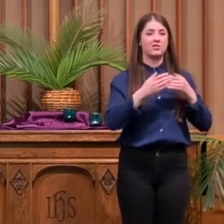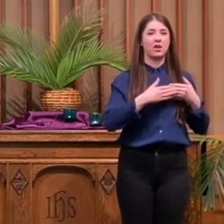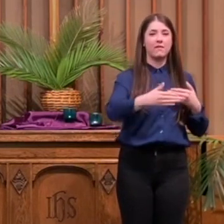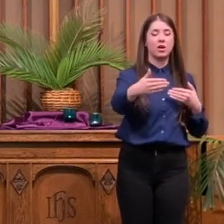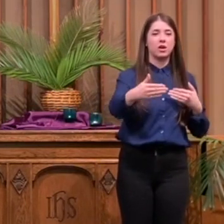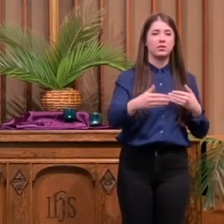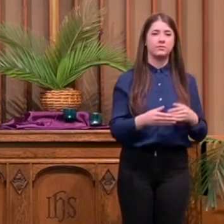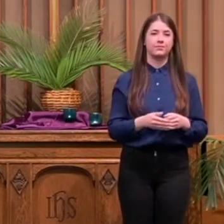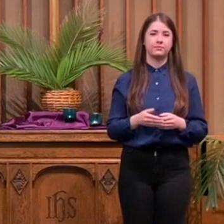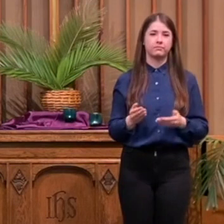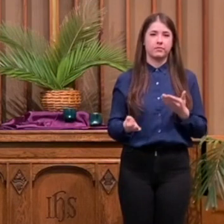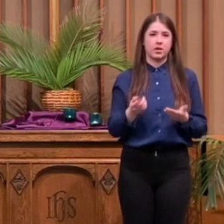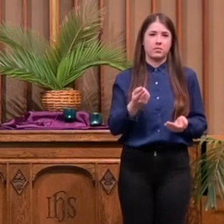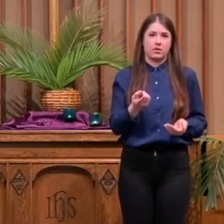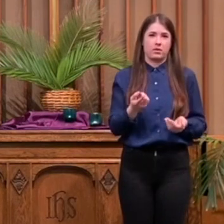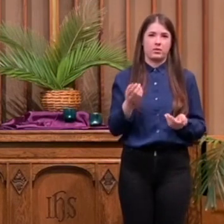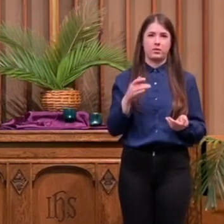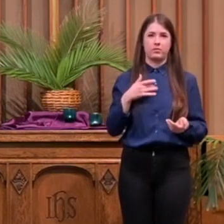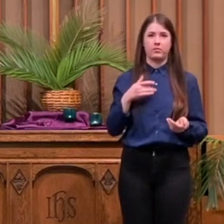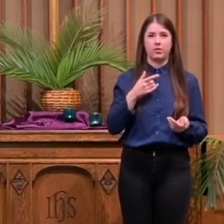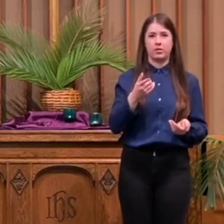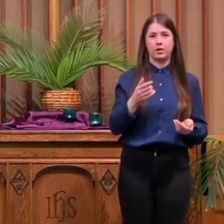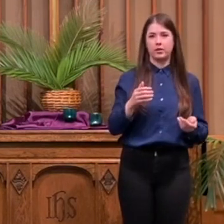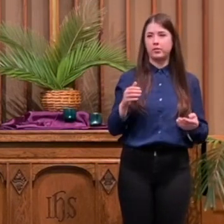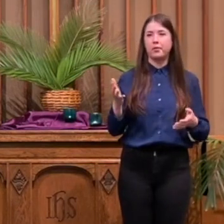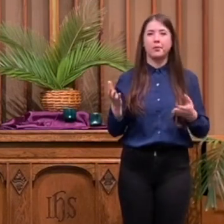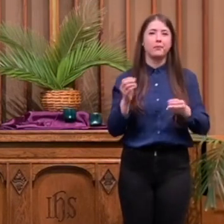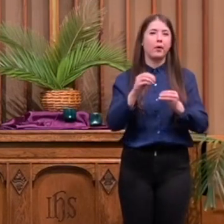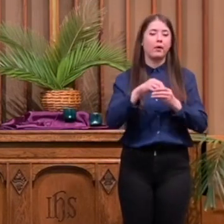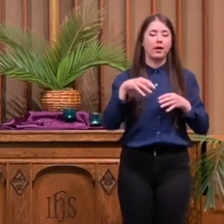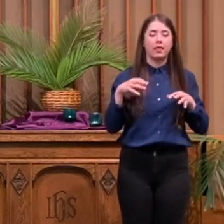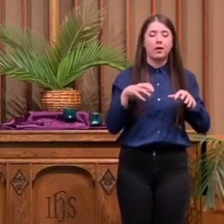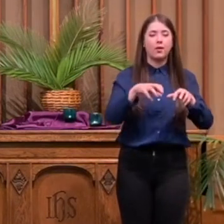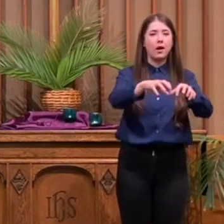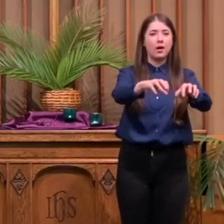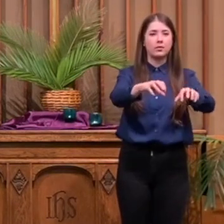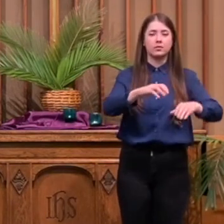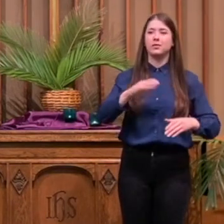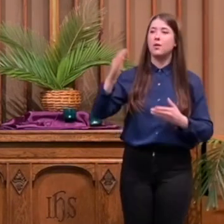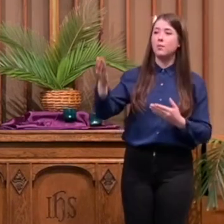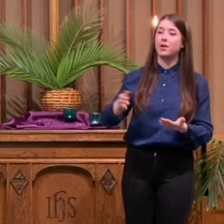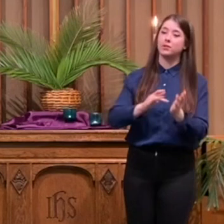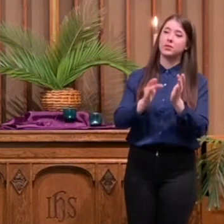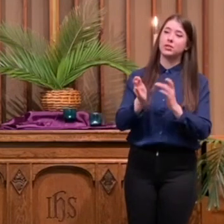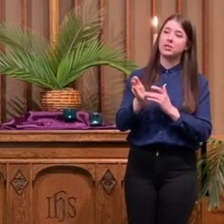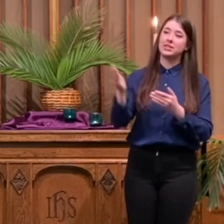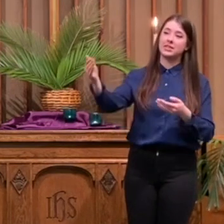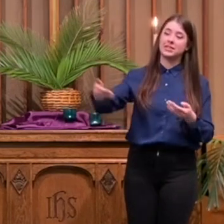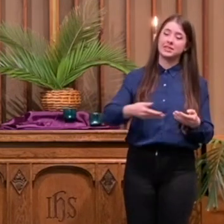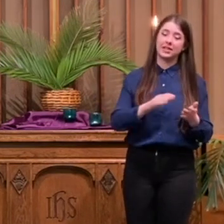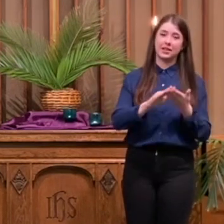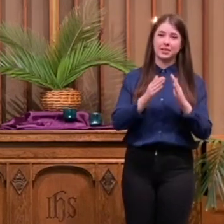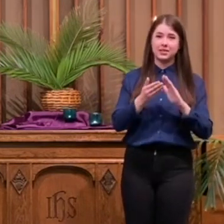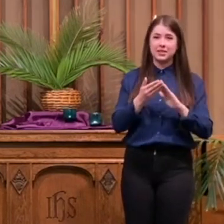Perhaps you see yourself in the crowd, one of the many individuals welcoming Jesus into the city and